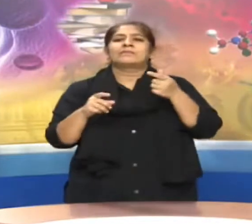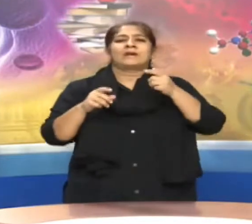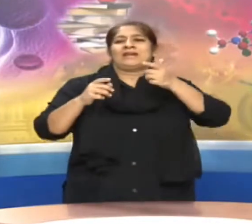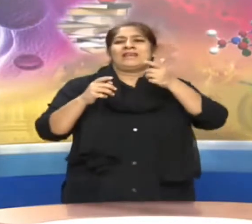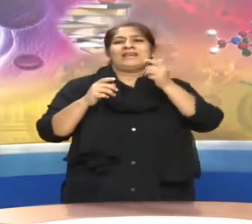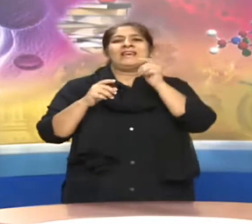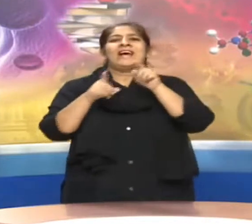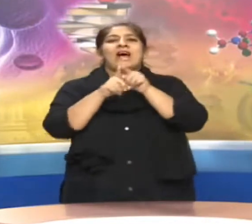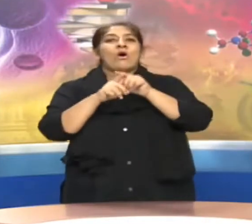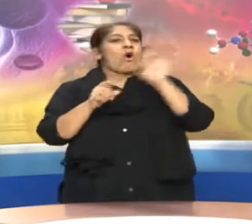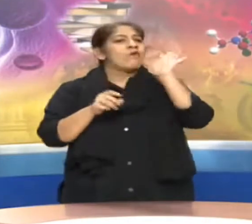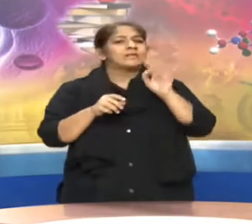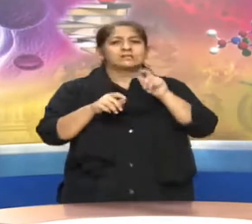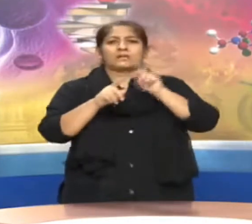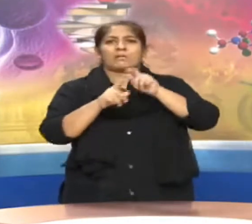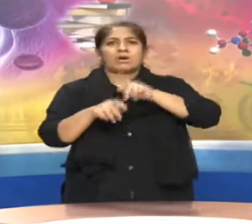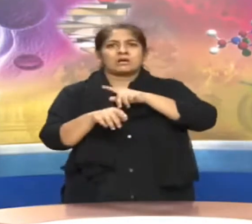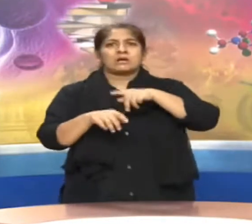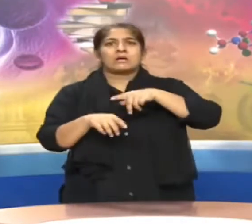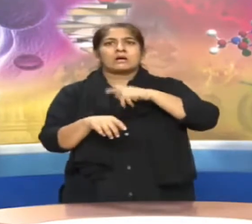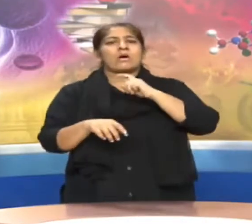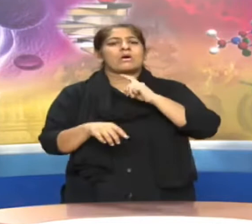And there is another fourth type of communication, that is